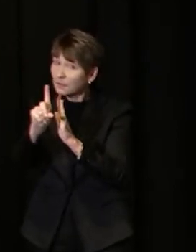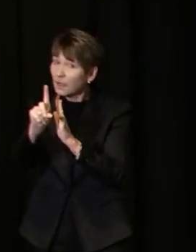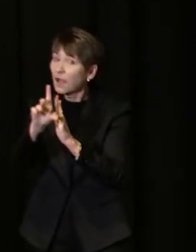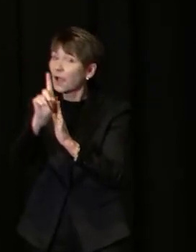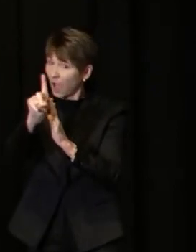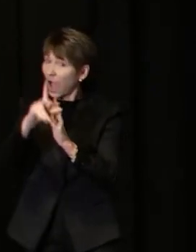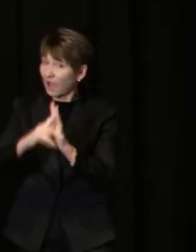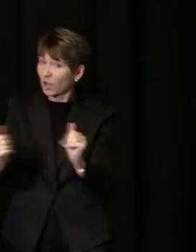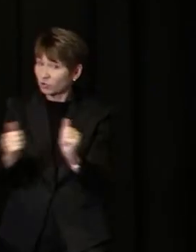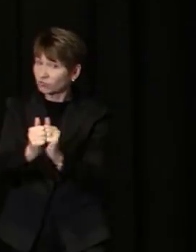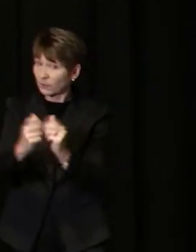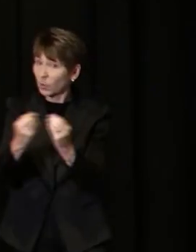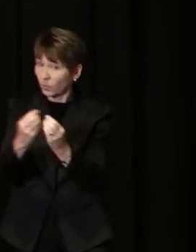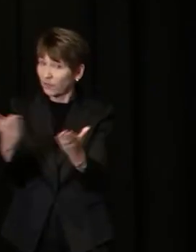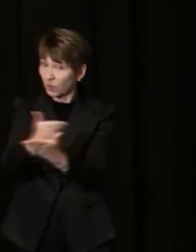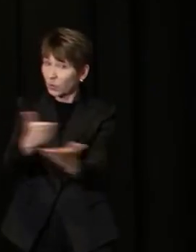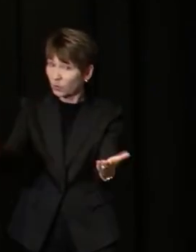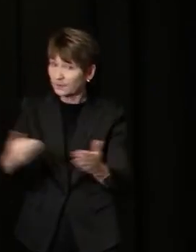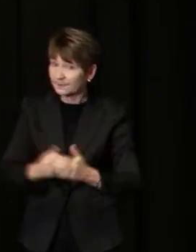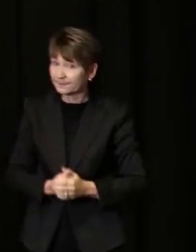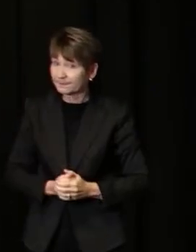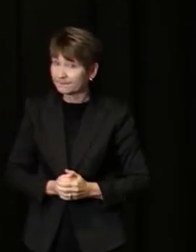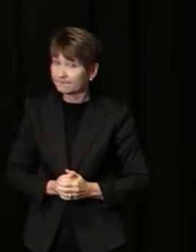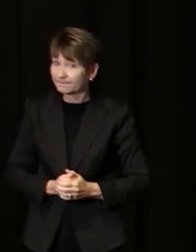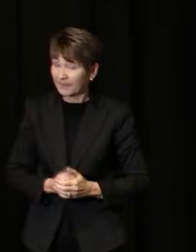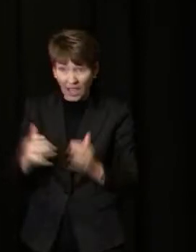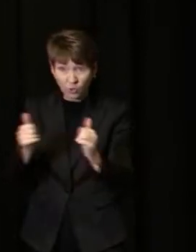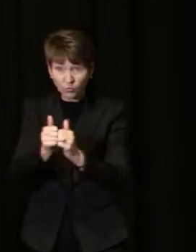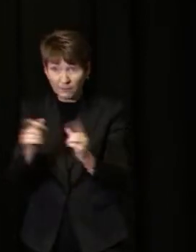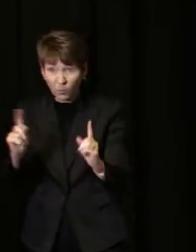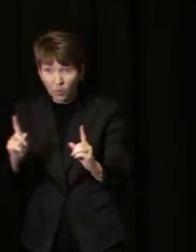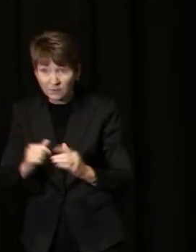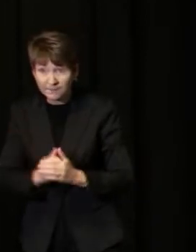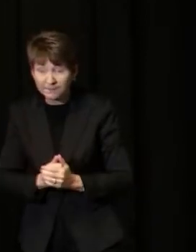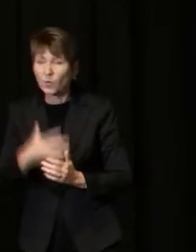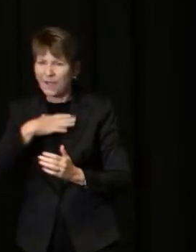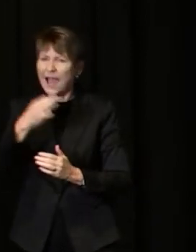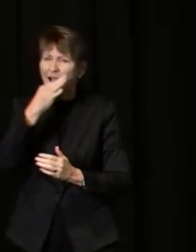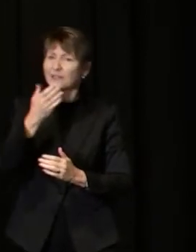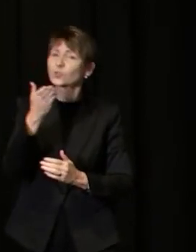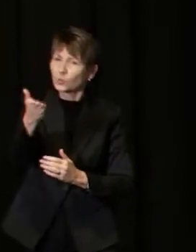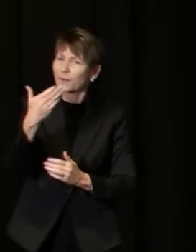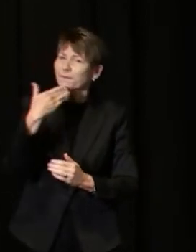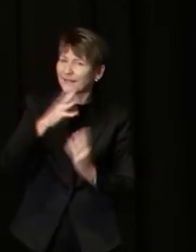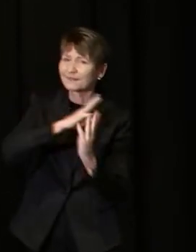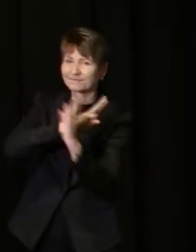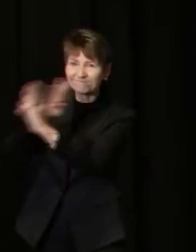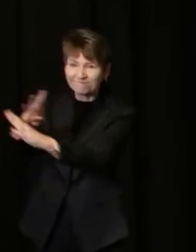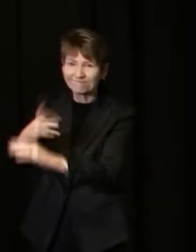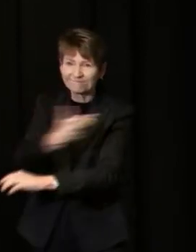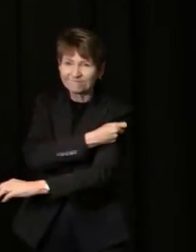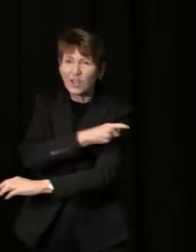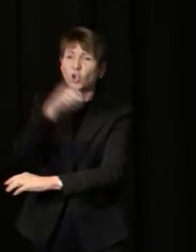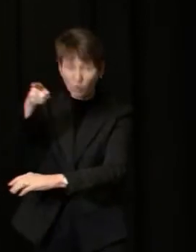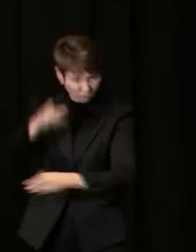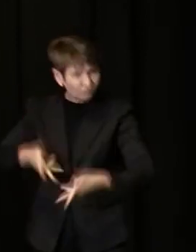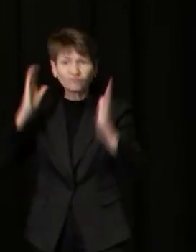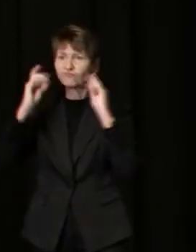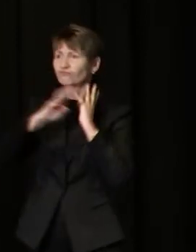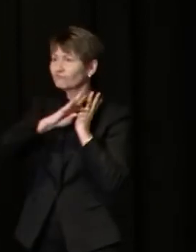a fundamental agreement that we have reached with the Victorian community. We asked you to get vaccinated. You have done that in record time and in record